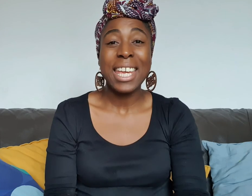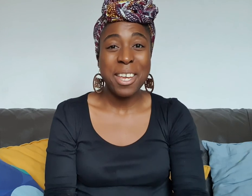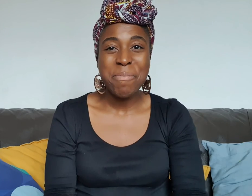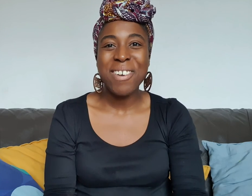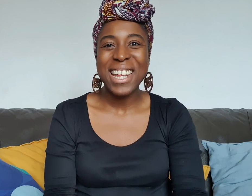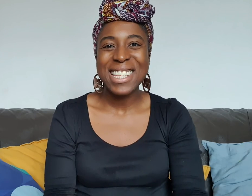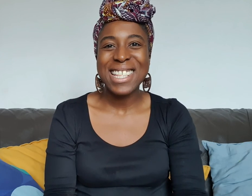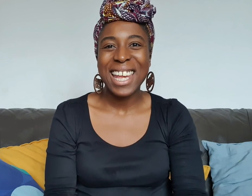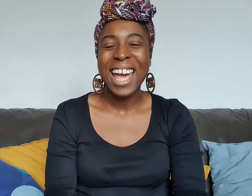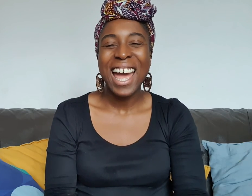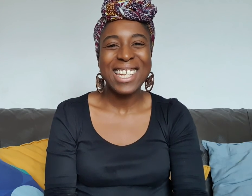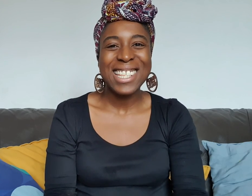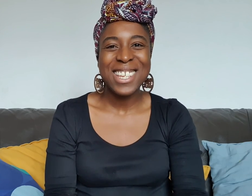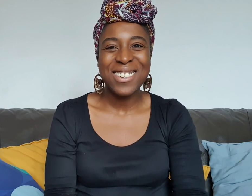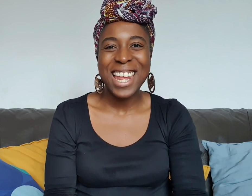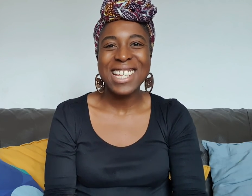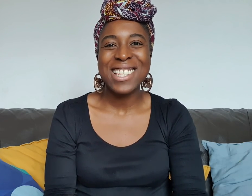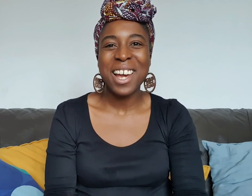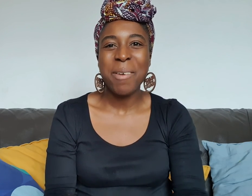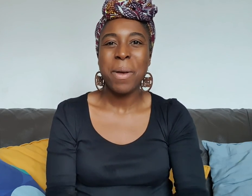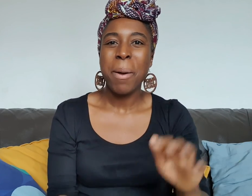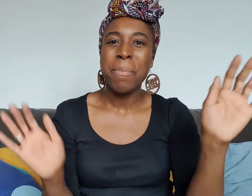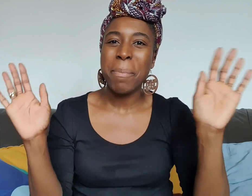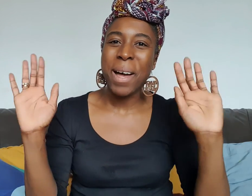Keep practicing and until next time. Bye bye.